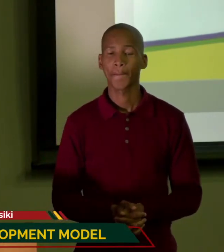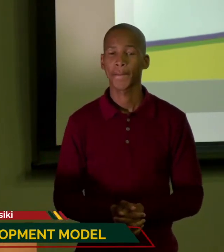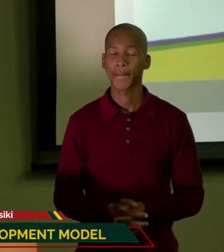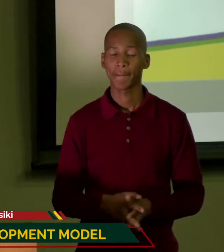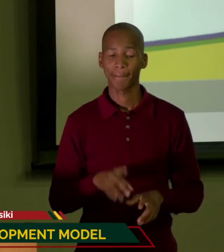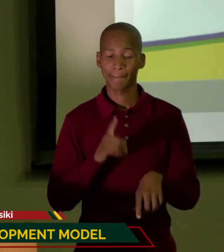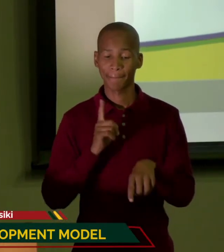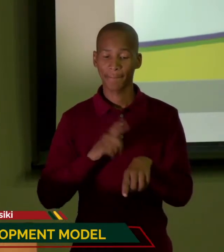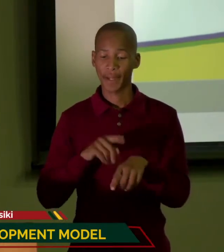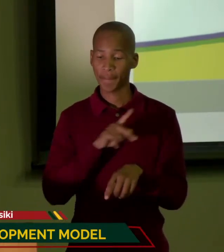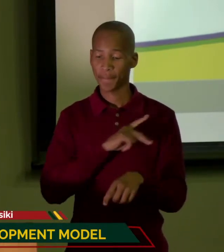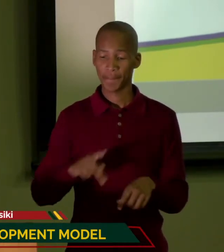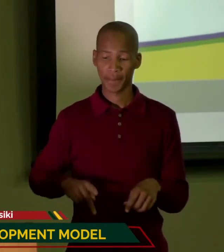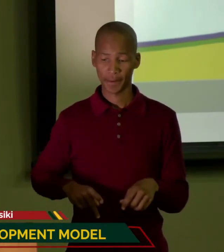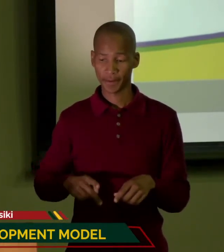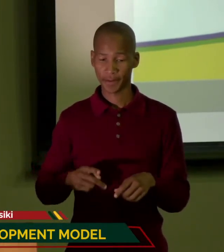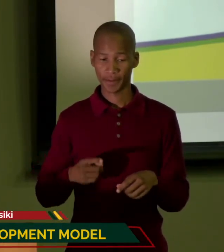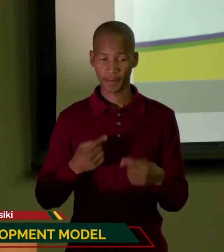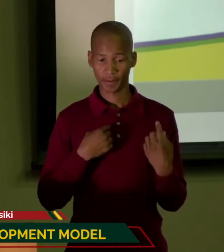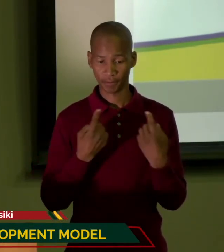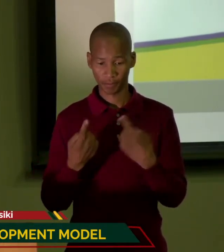ukumka ka president here in